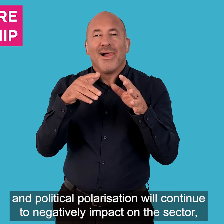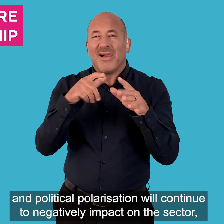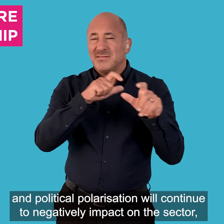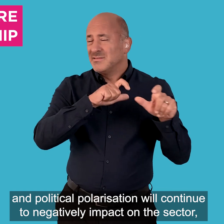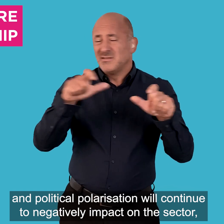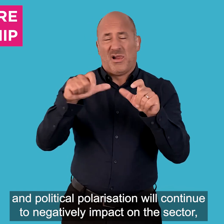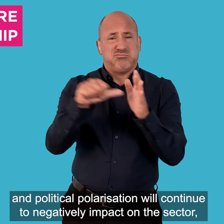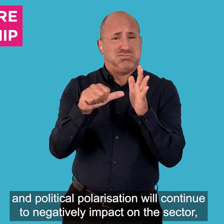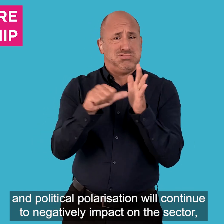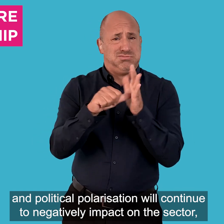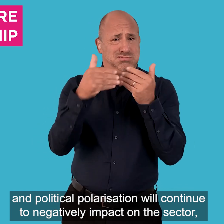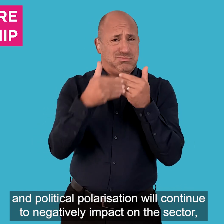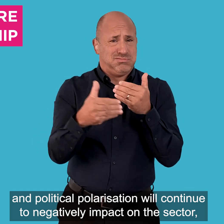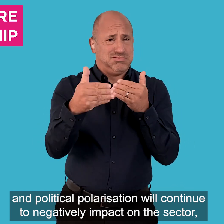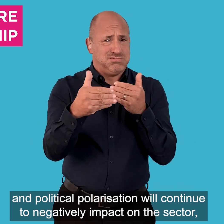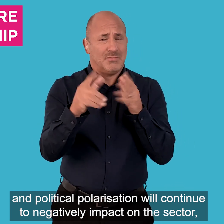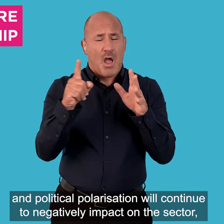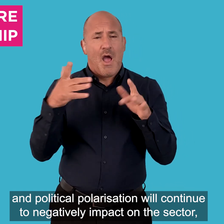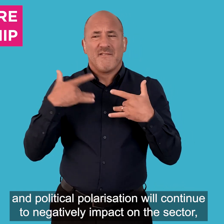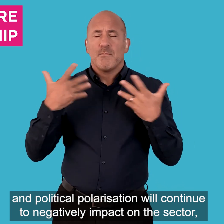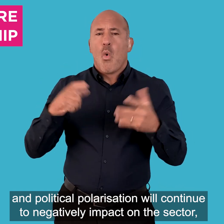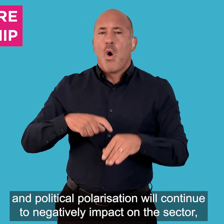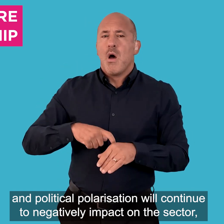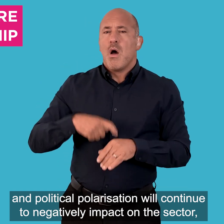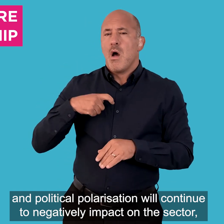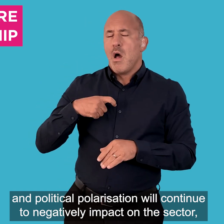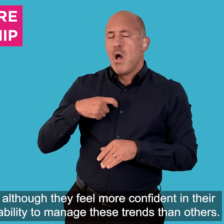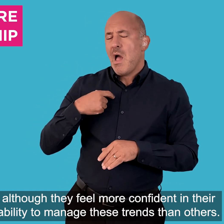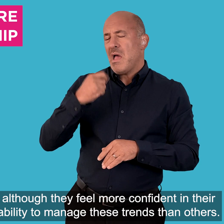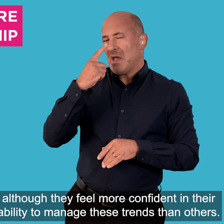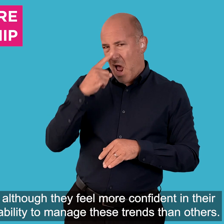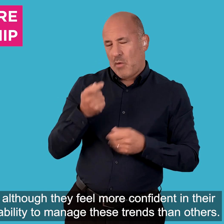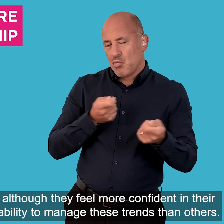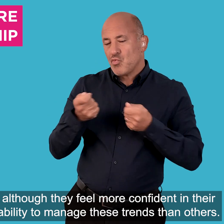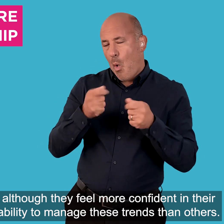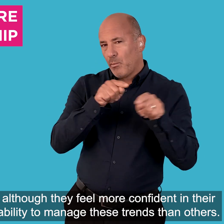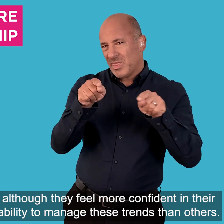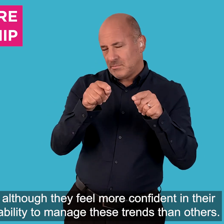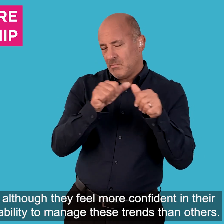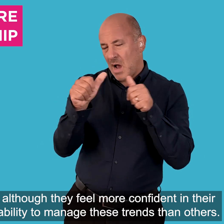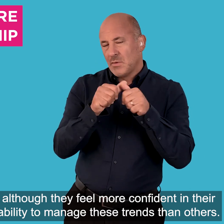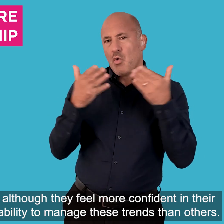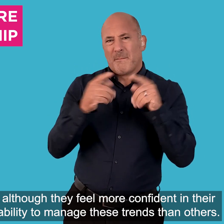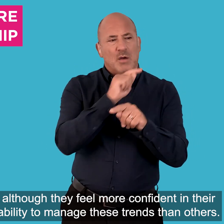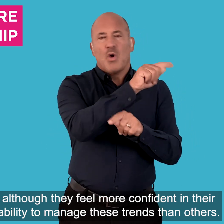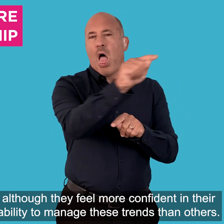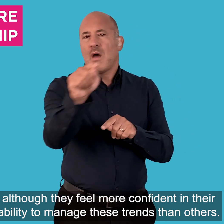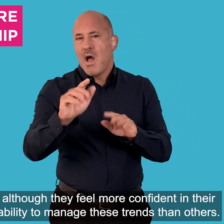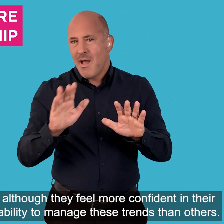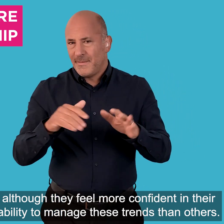and political polarisation will continue to negatively impact the sector, although they feel more confident in their ability